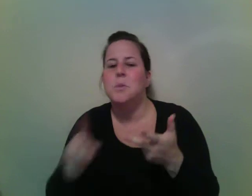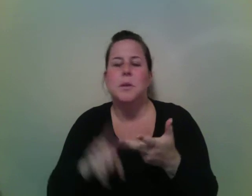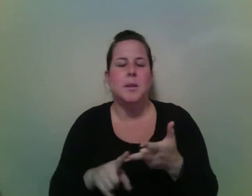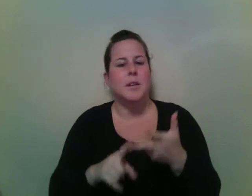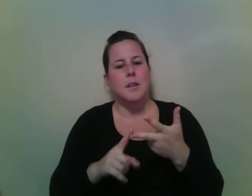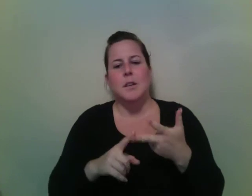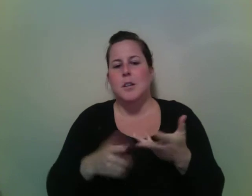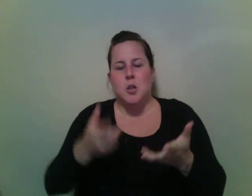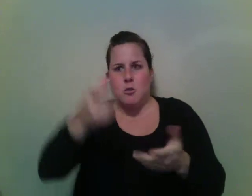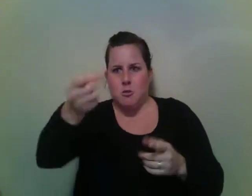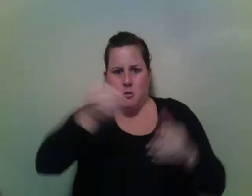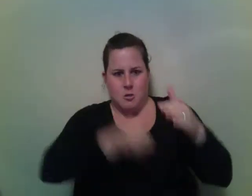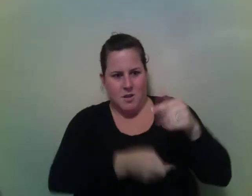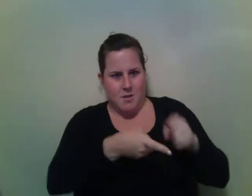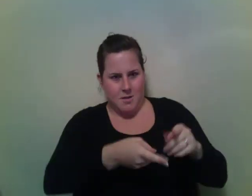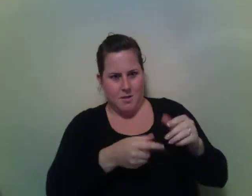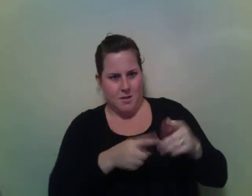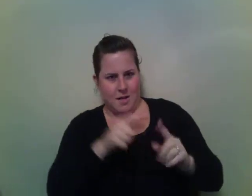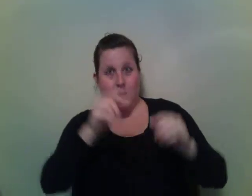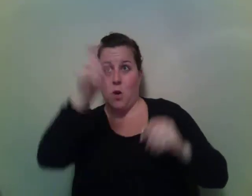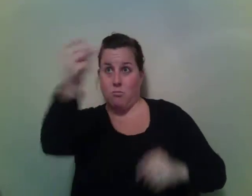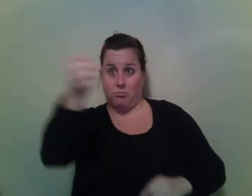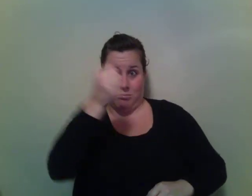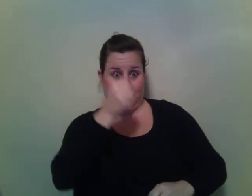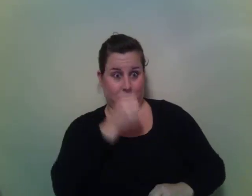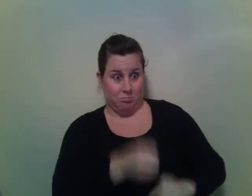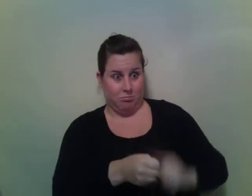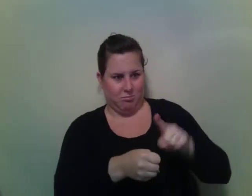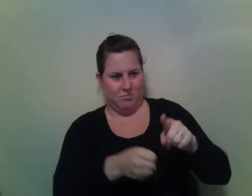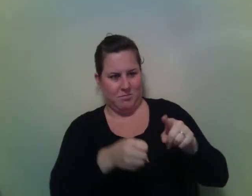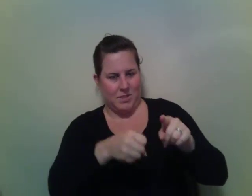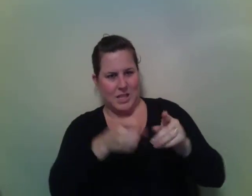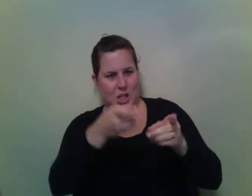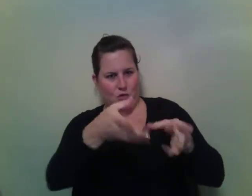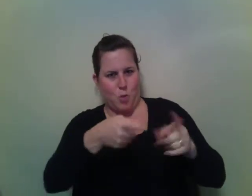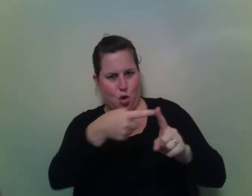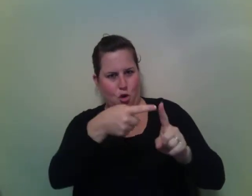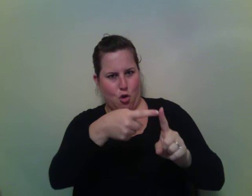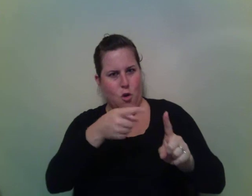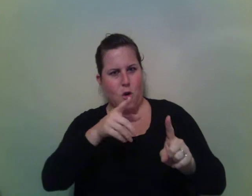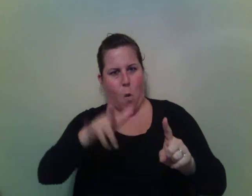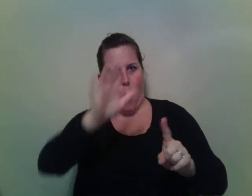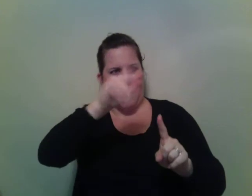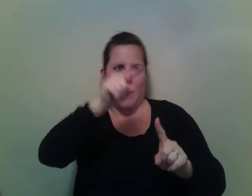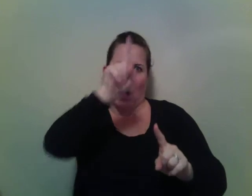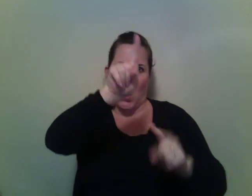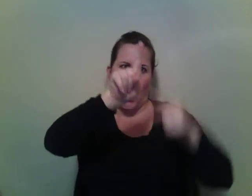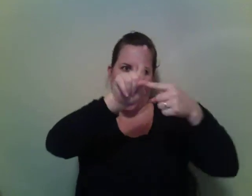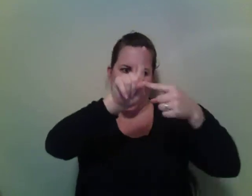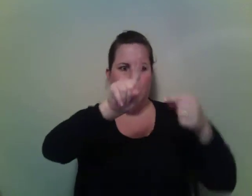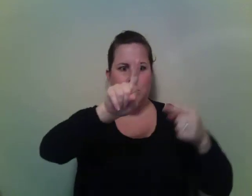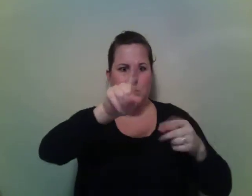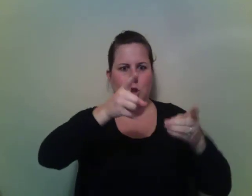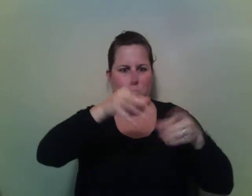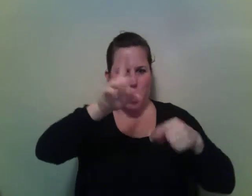new distributor, but you're also helping that new distributor because now they have the opportunity to be led and to be mentored more